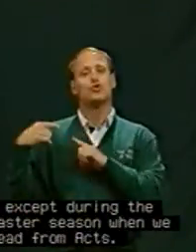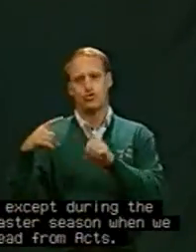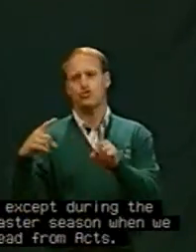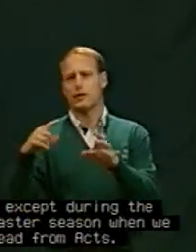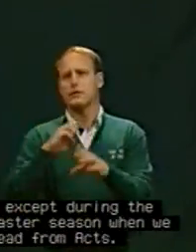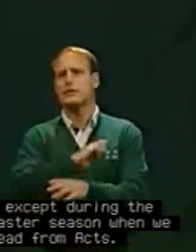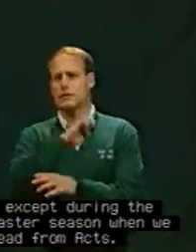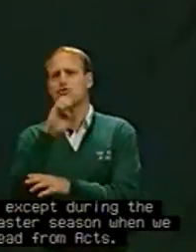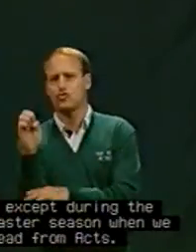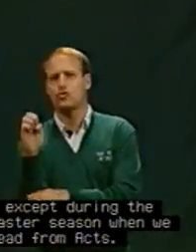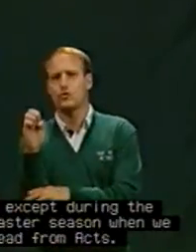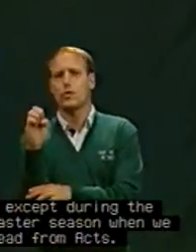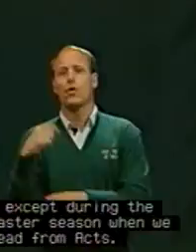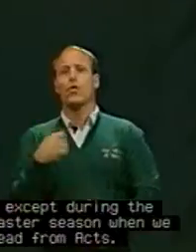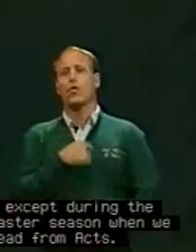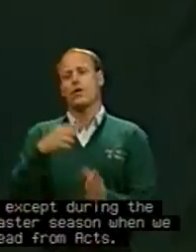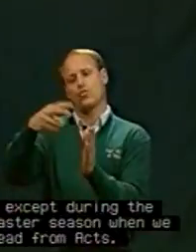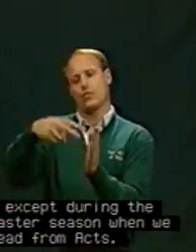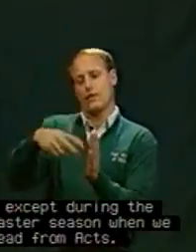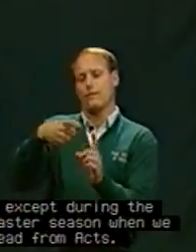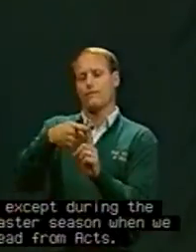Except during the Easter season when we read from Acts.